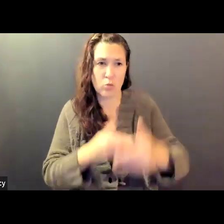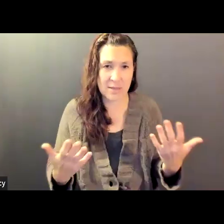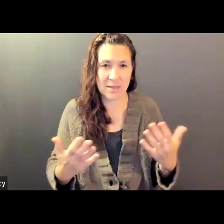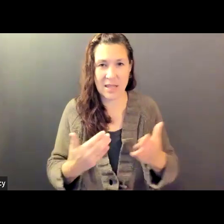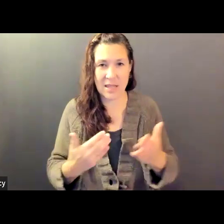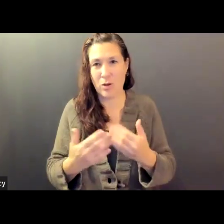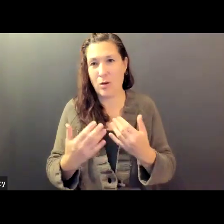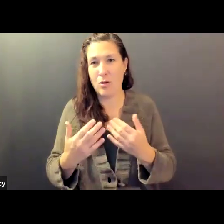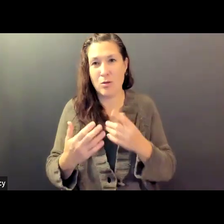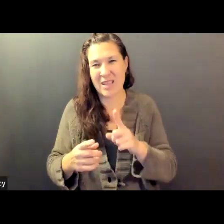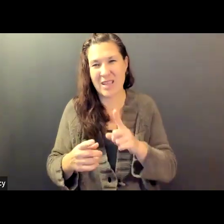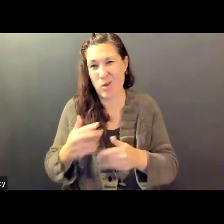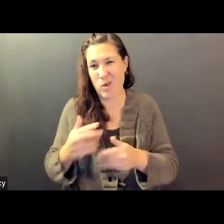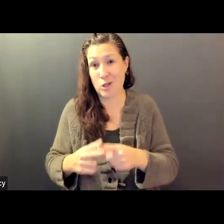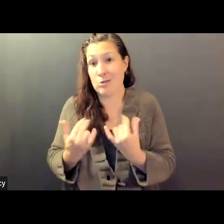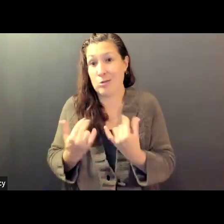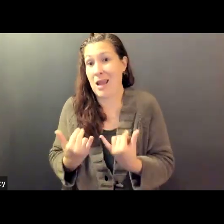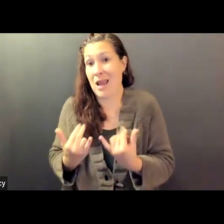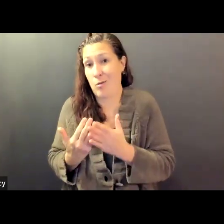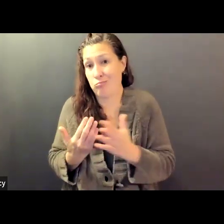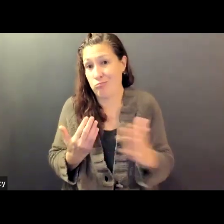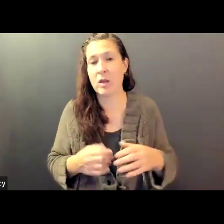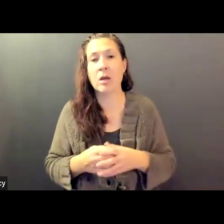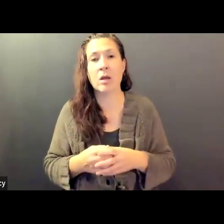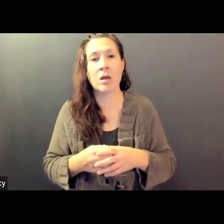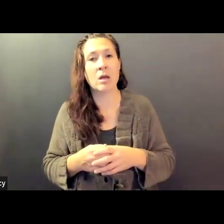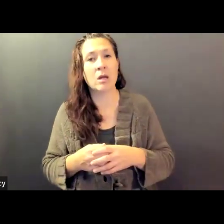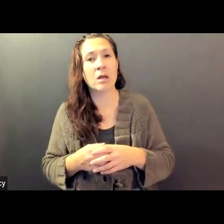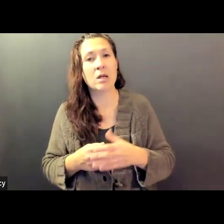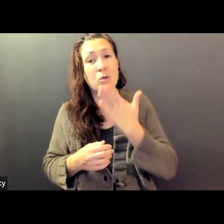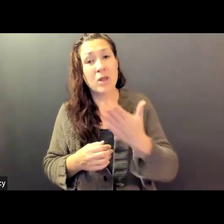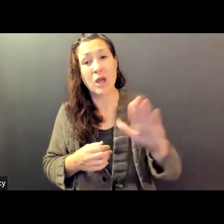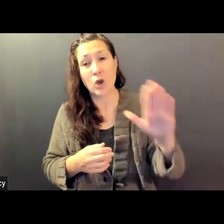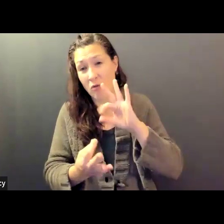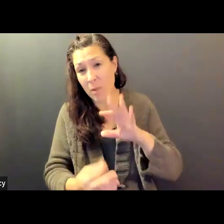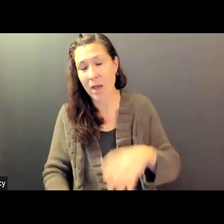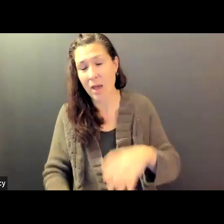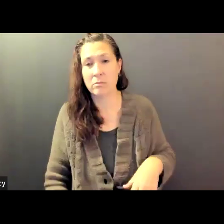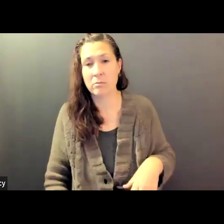sort of all of your feedback on that. And I can say that your colleagues in the community